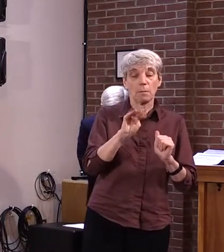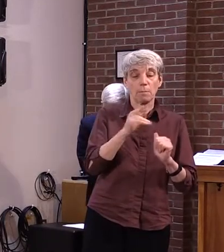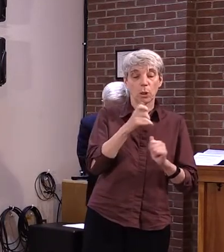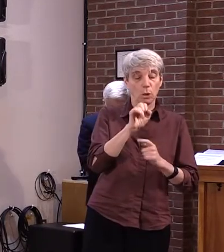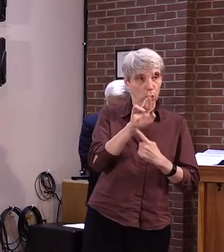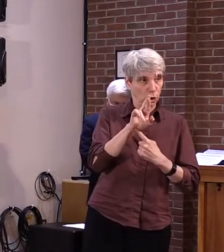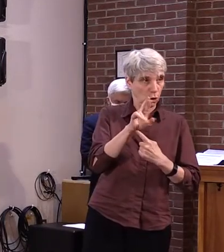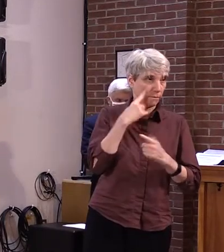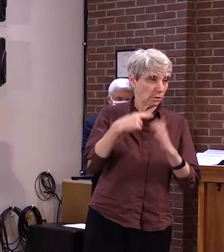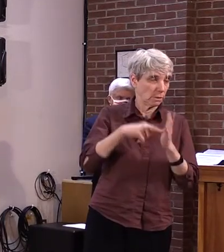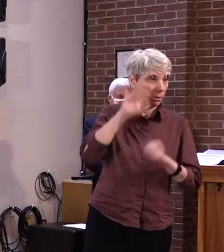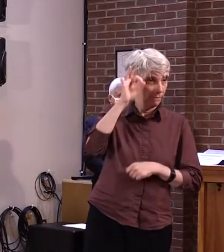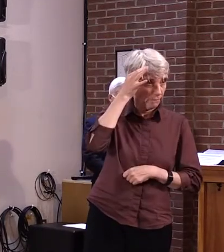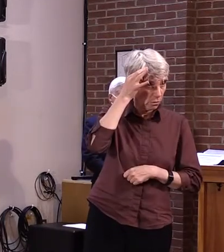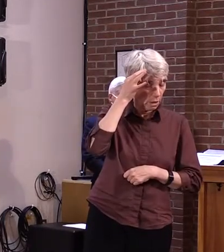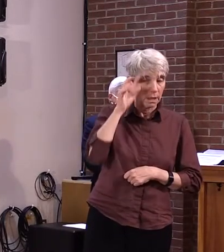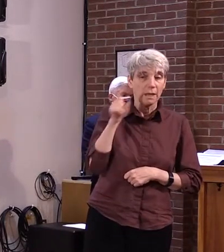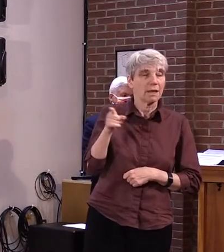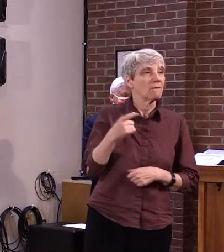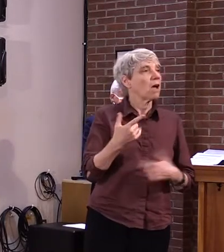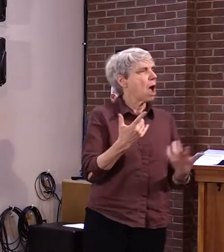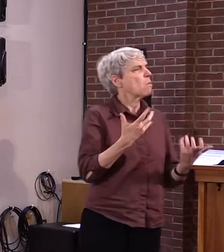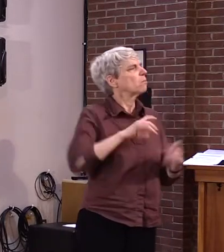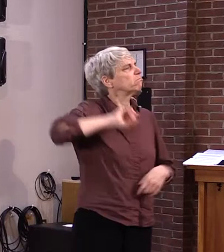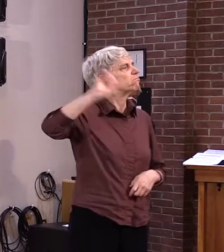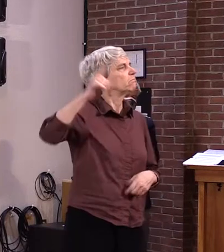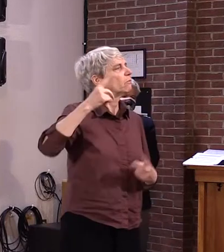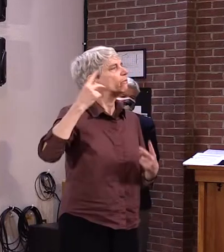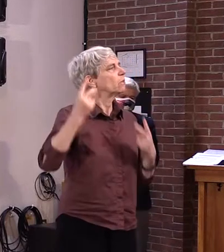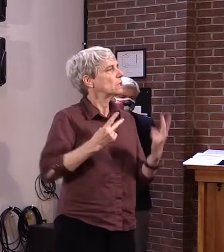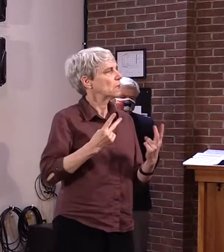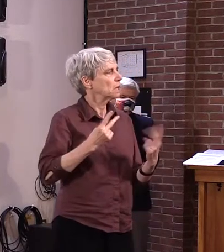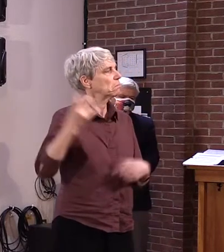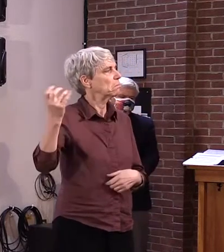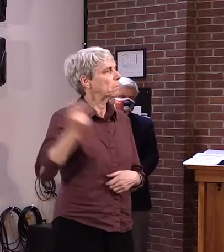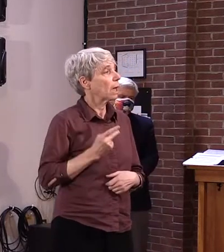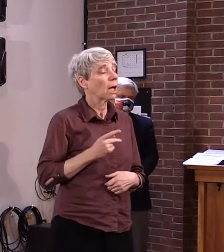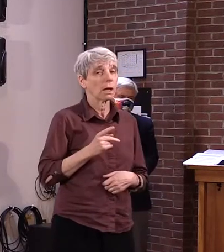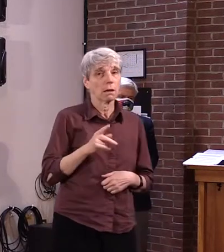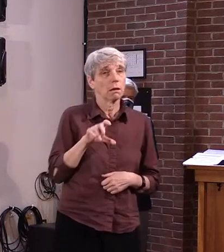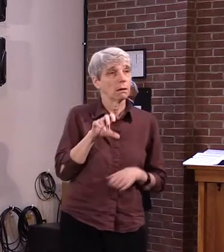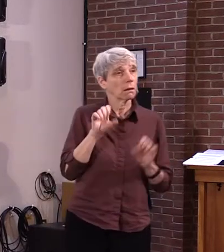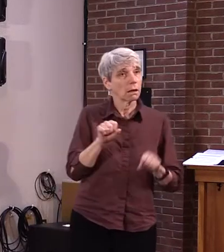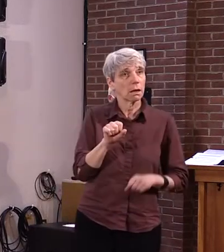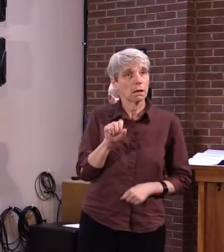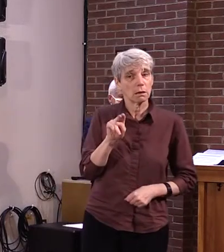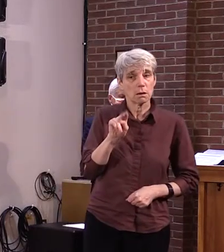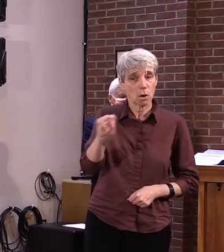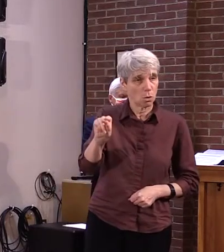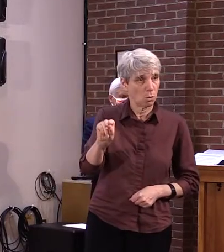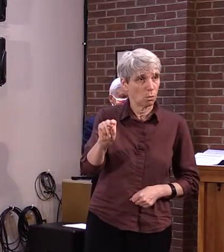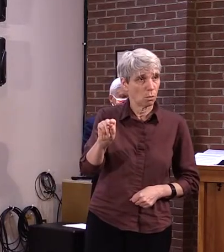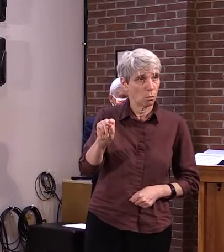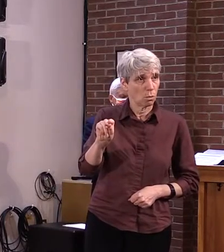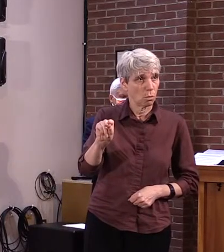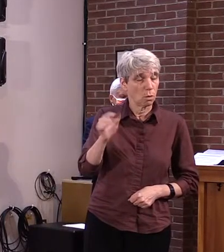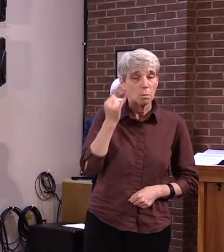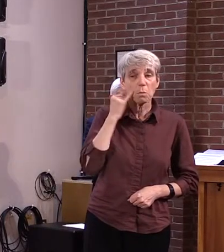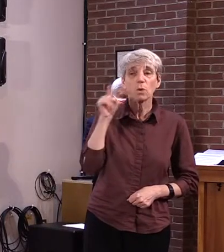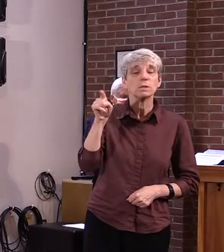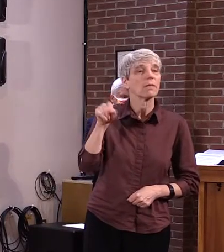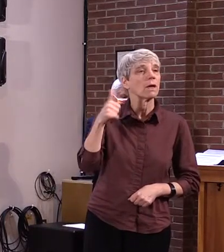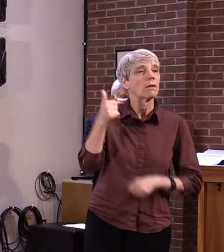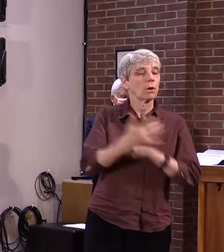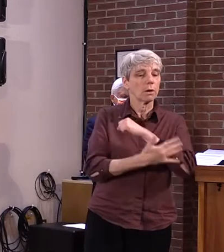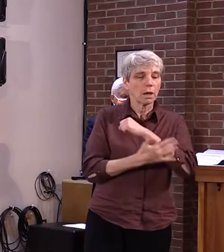deny a leave request if an employee is planning to go to a county that is not qualifying for a